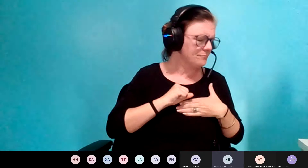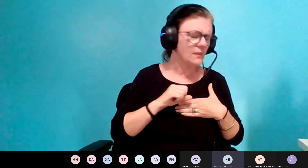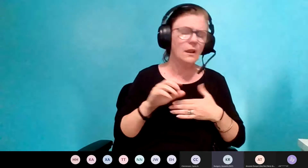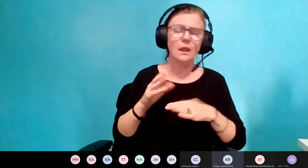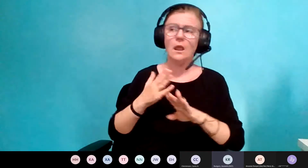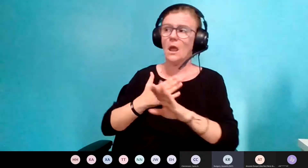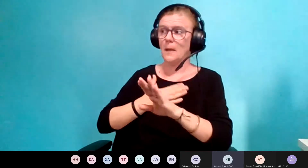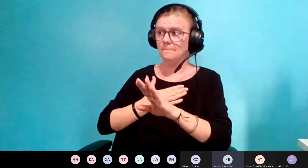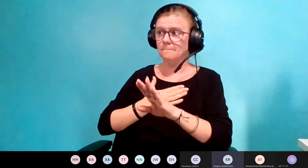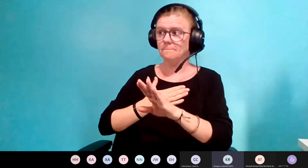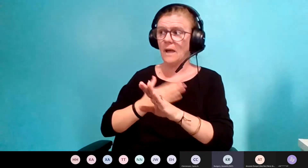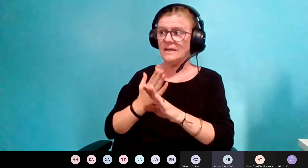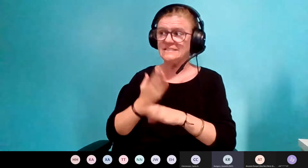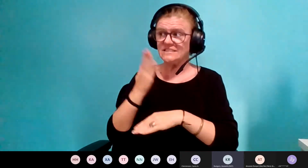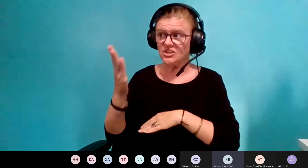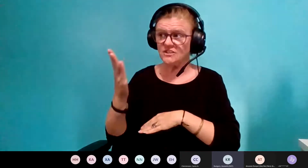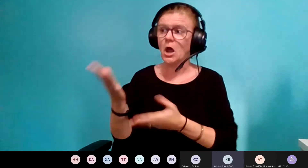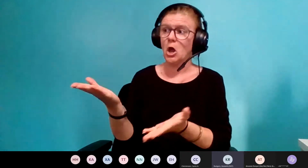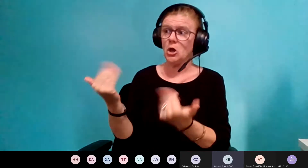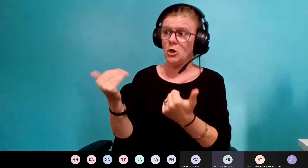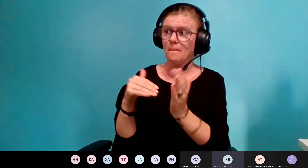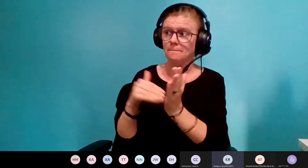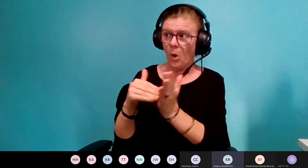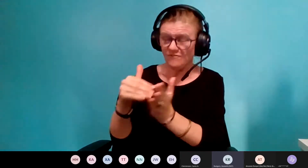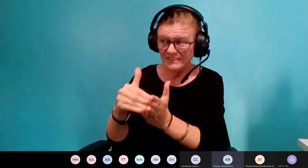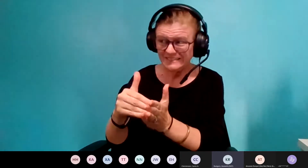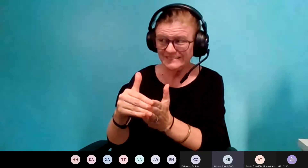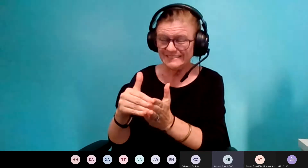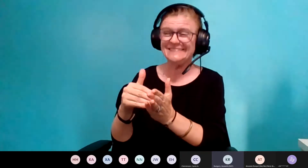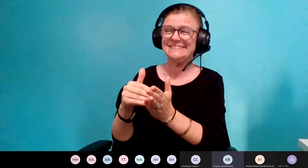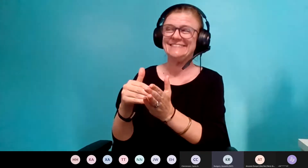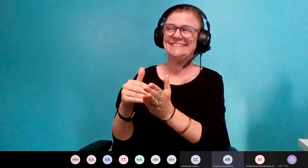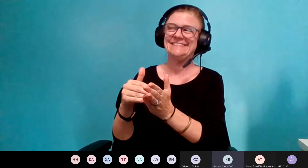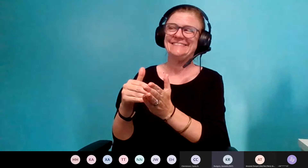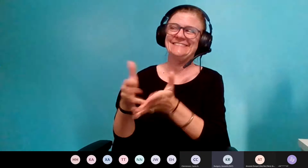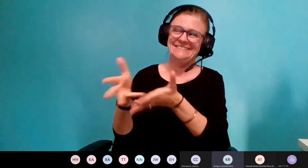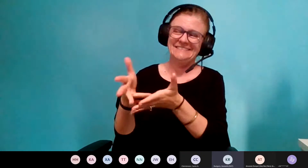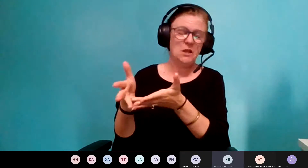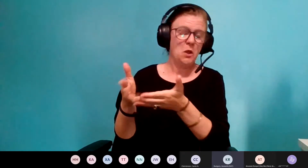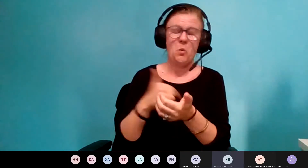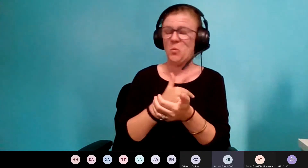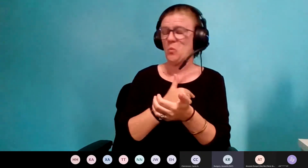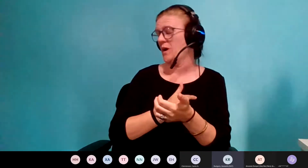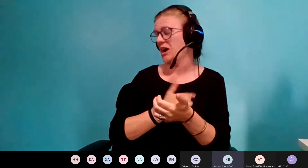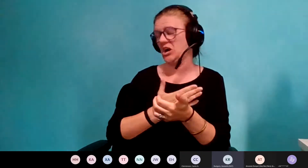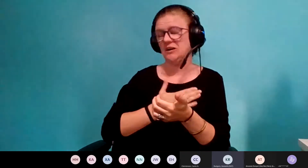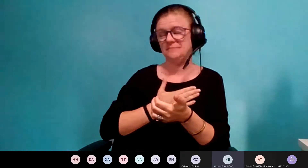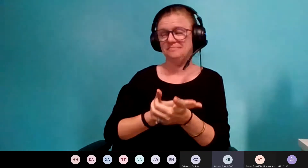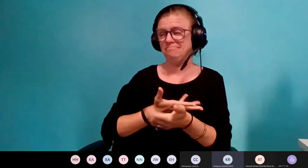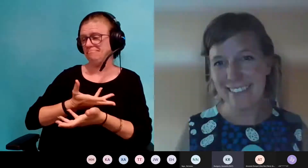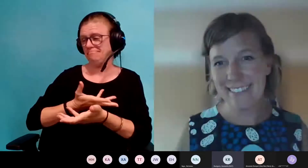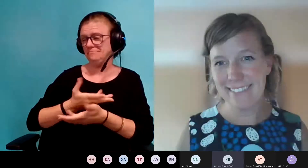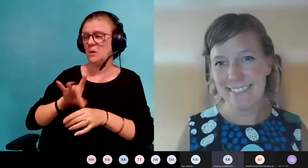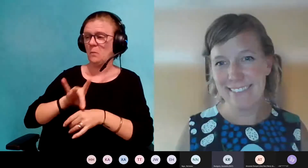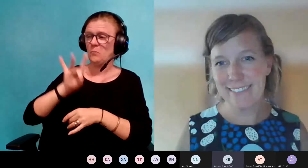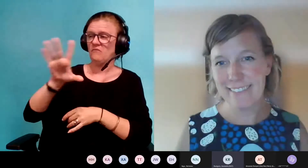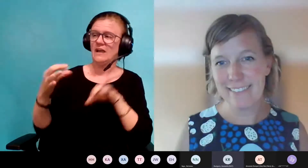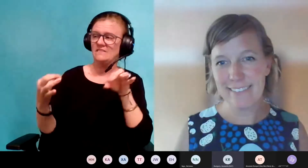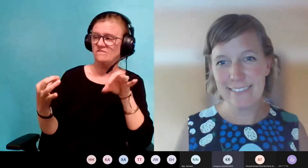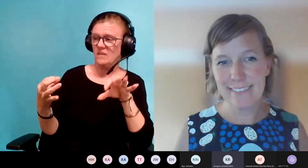my suggestion is come back frequently and often, and we're always here to provide our